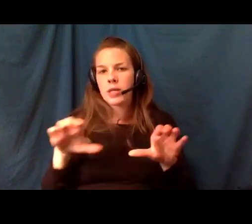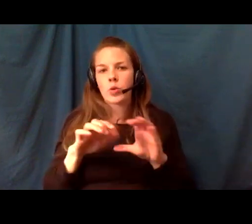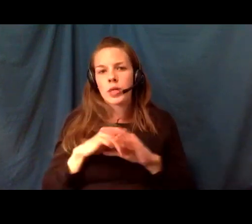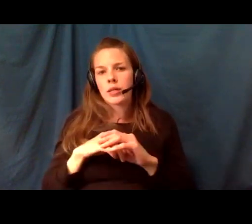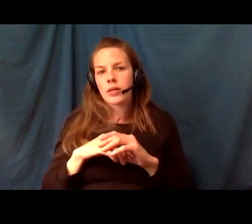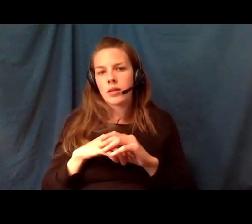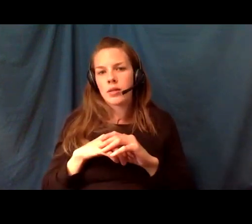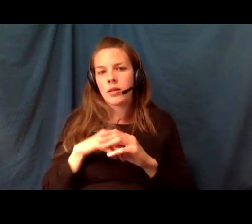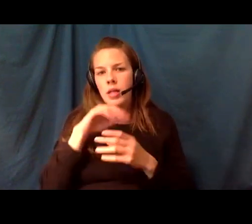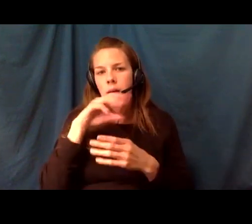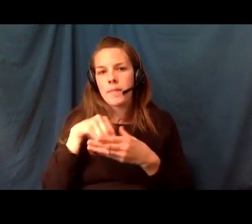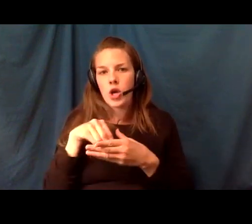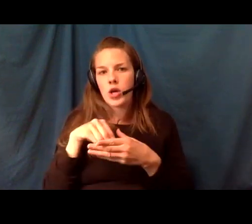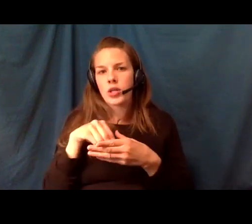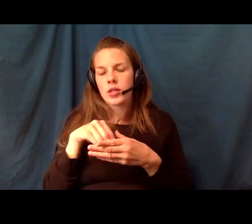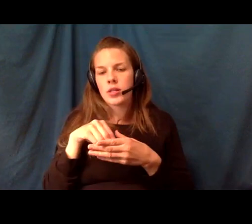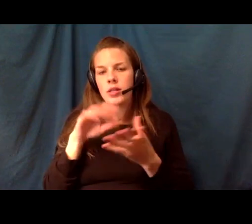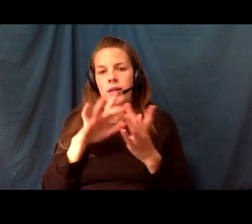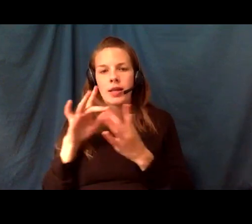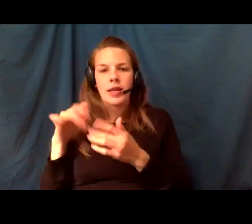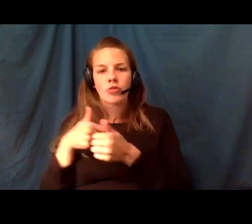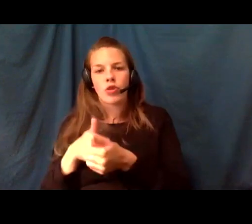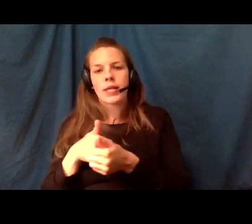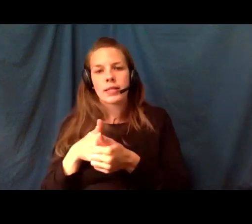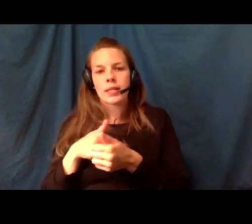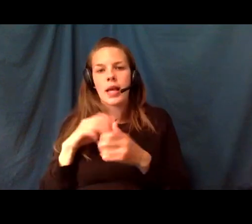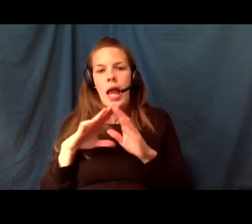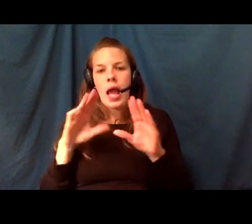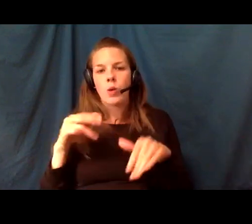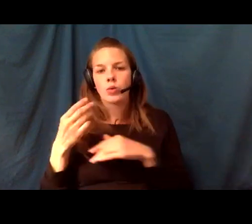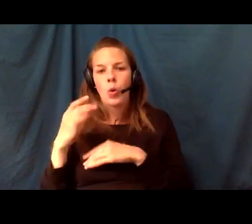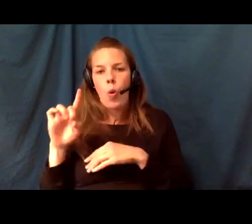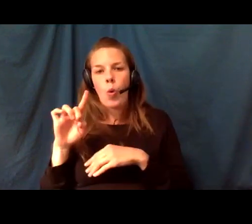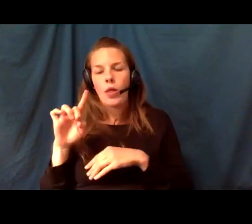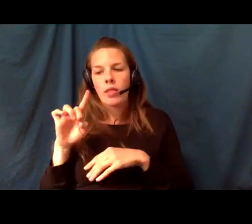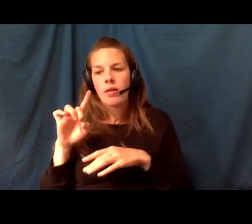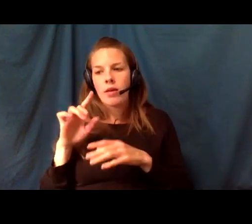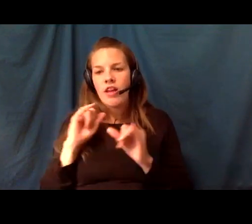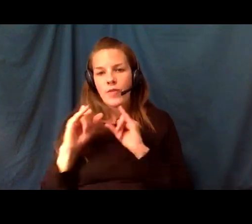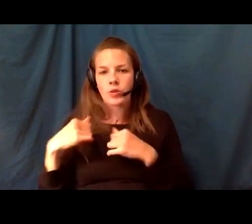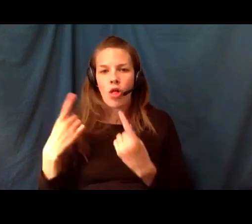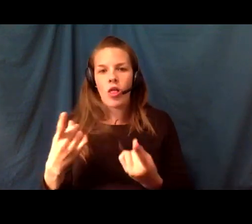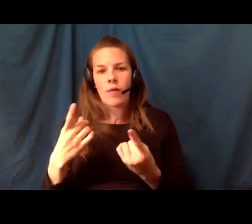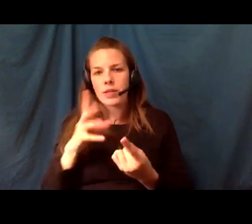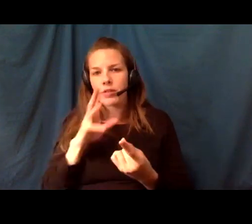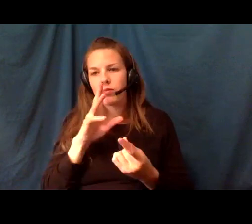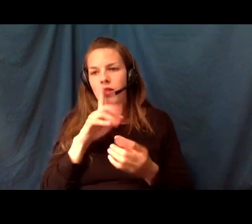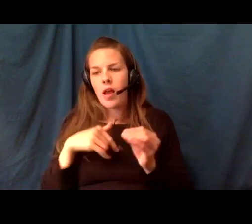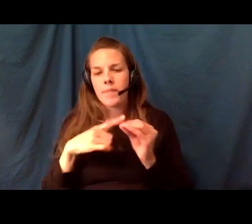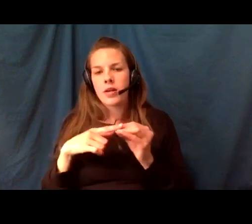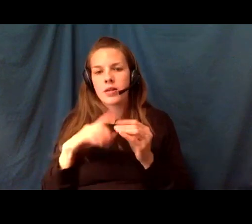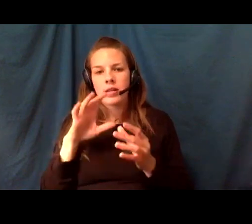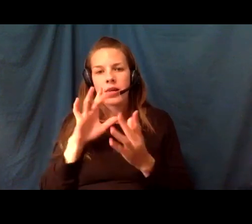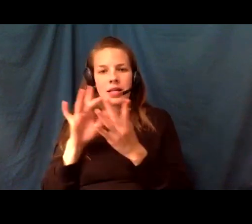a part of our contact tracing, household contact interviews all along, but when you're talking about